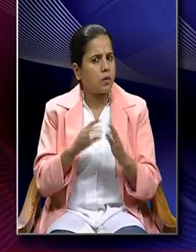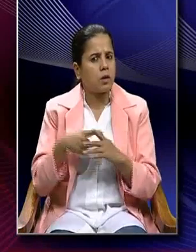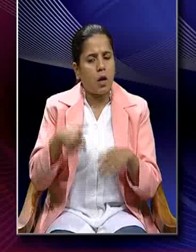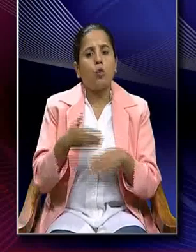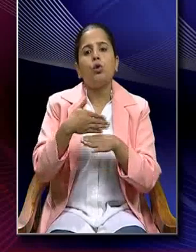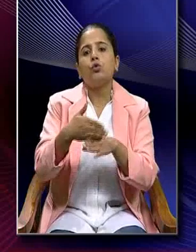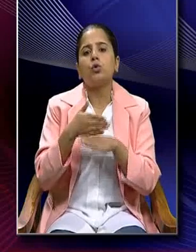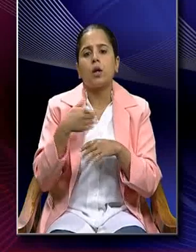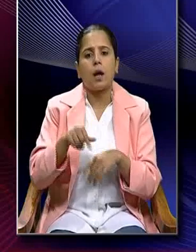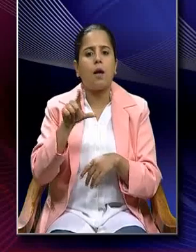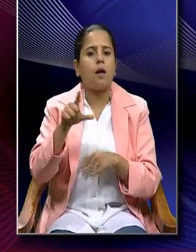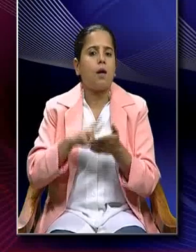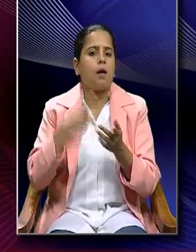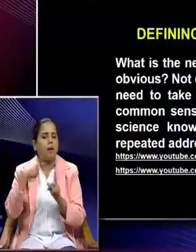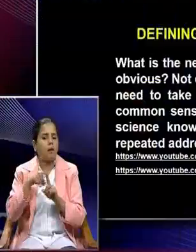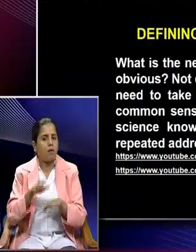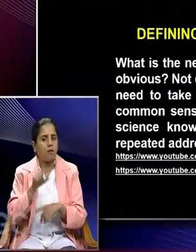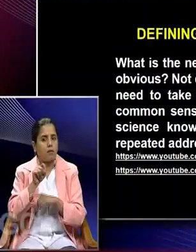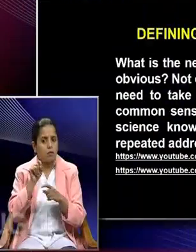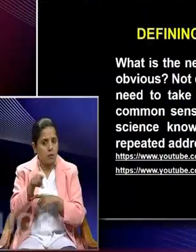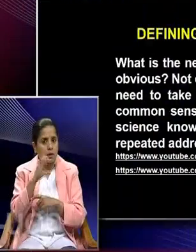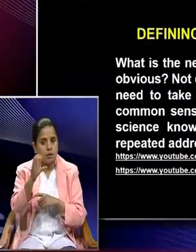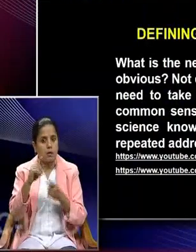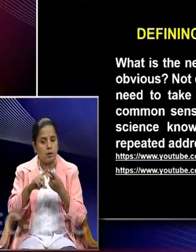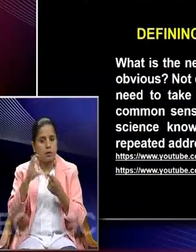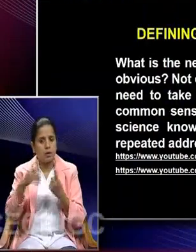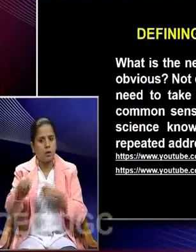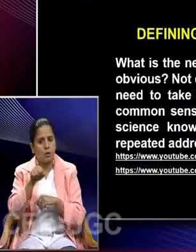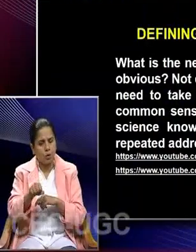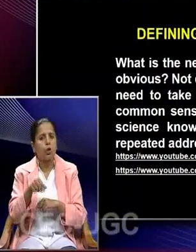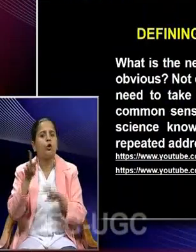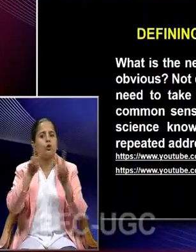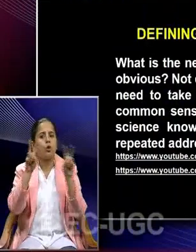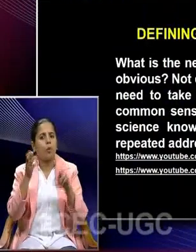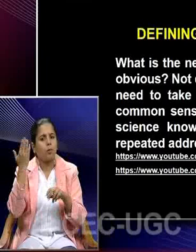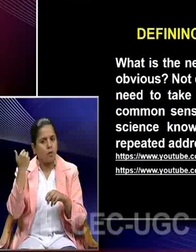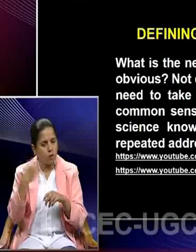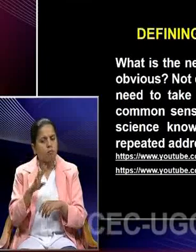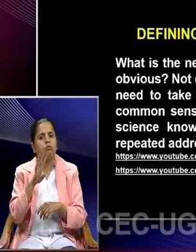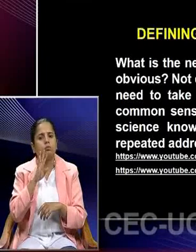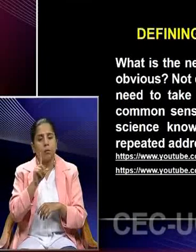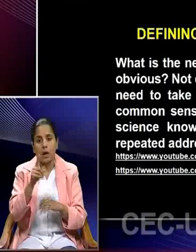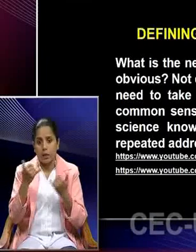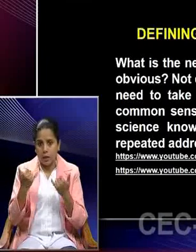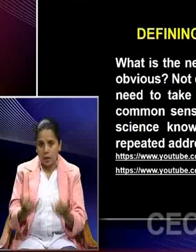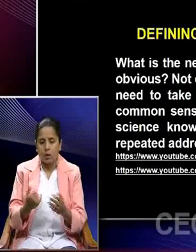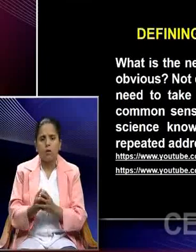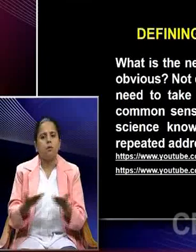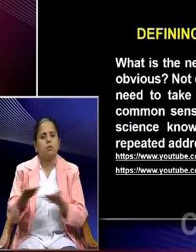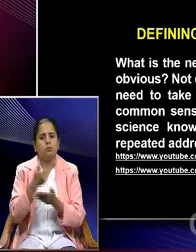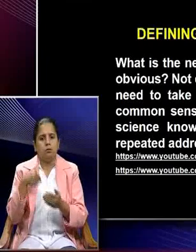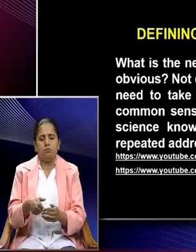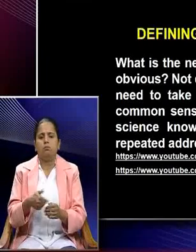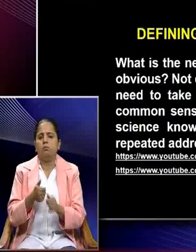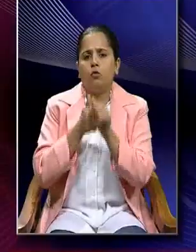sharing with you the links of CEC on which this topic has been addressed. But right now, let us follow